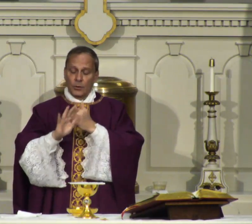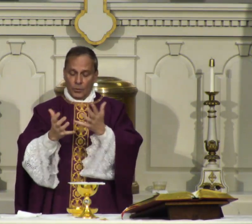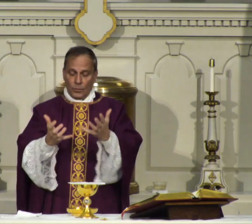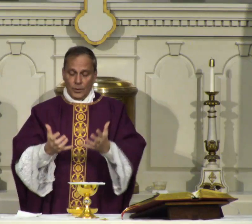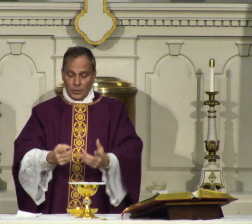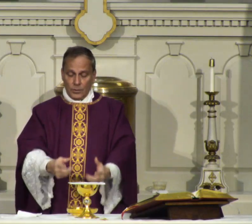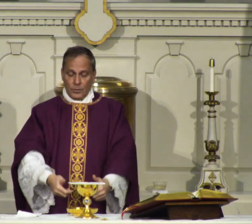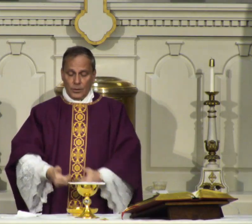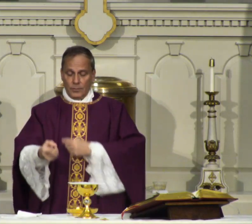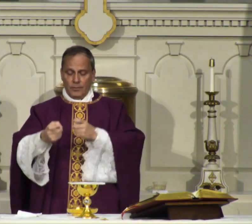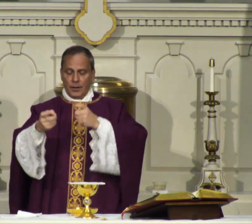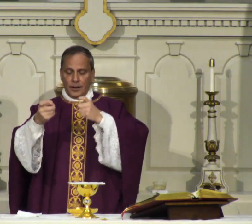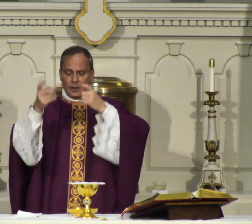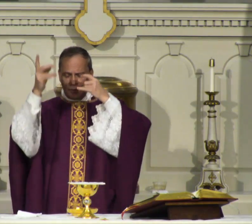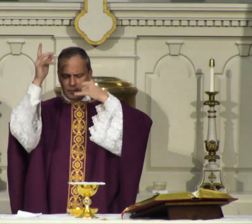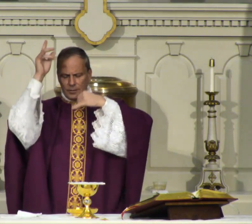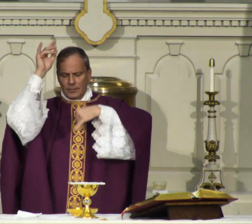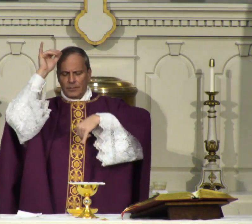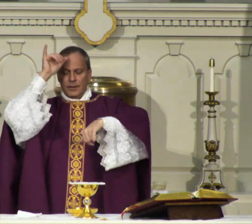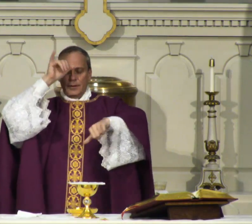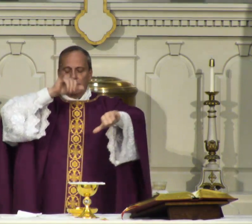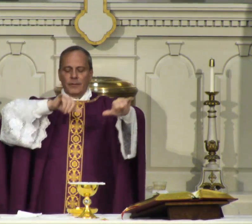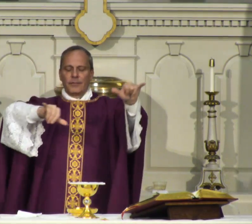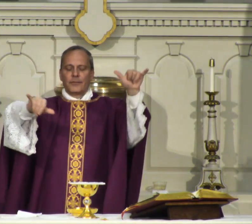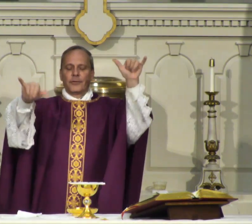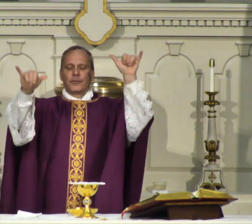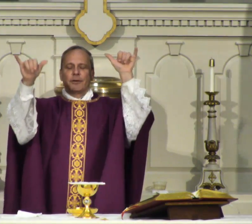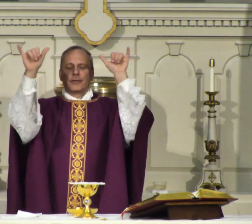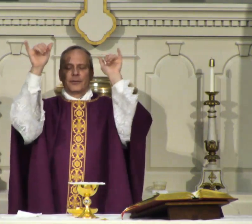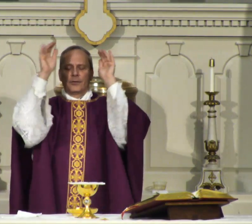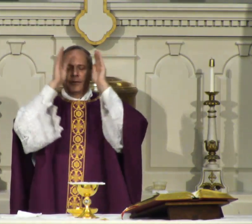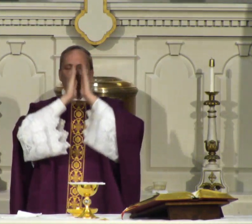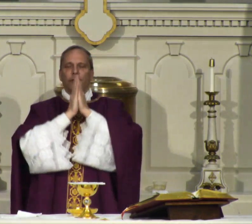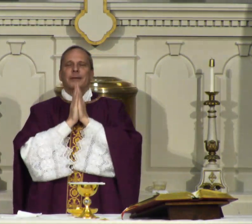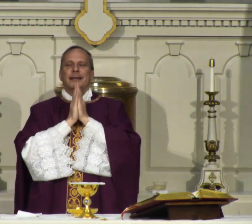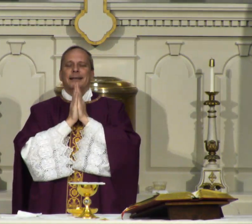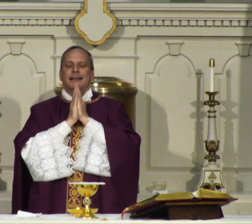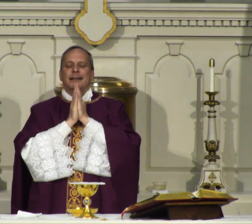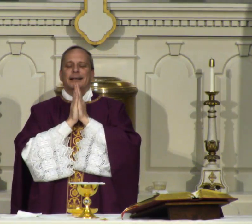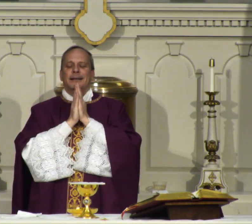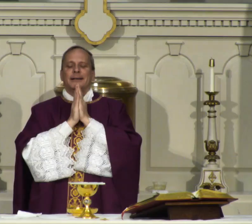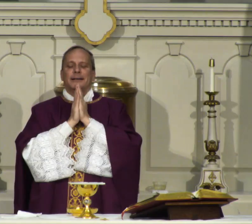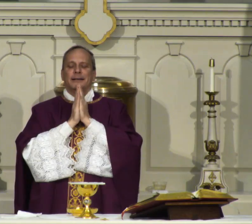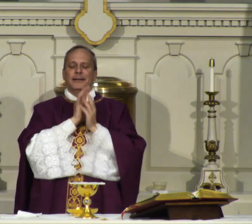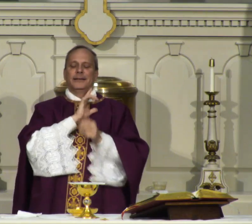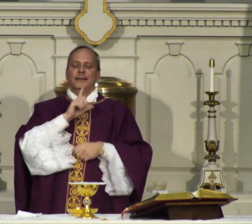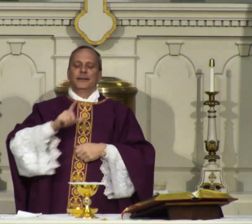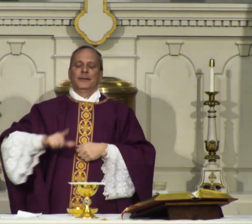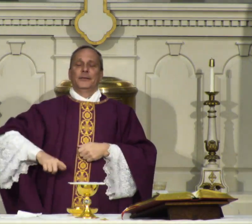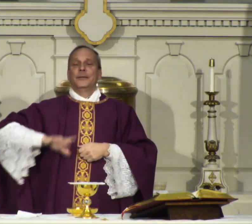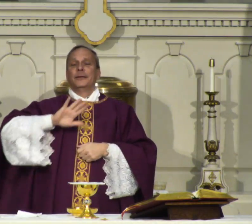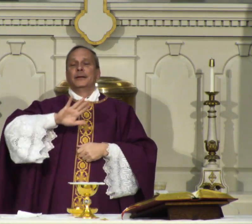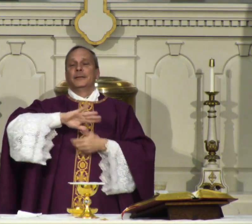with your will, who live and reign forever and ever. Amen.